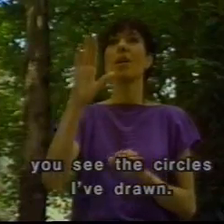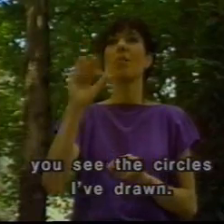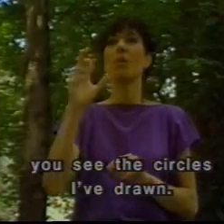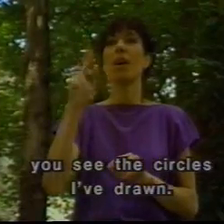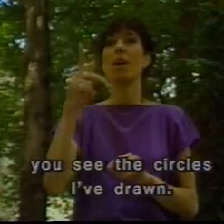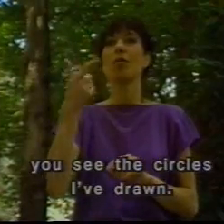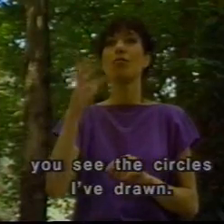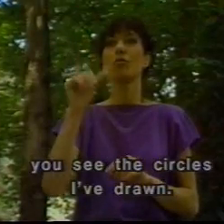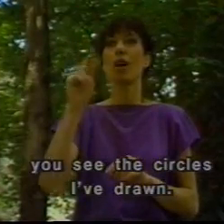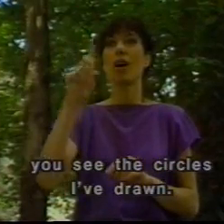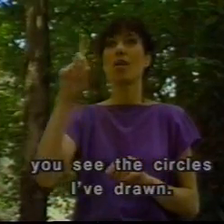I've drawn.